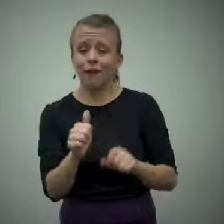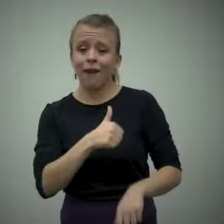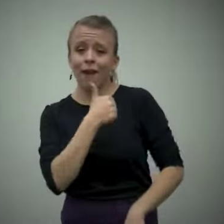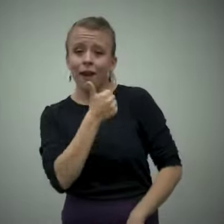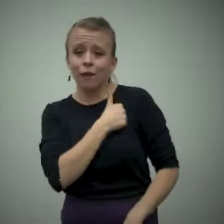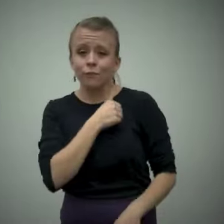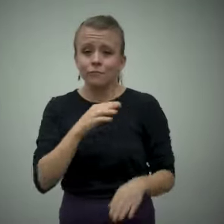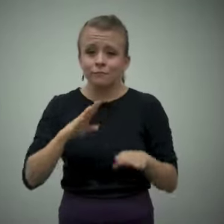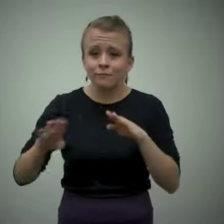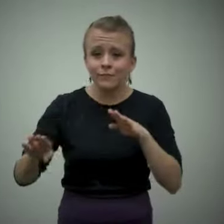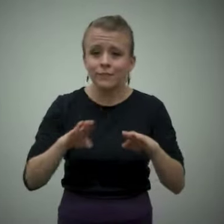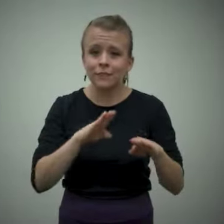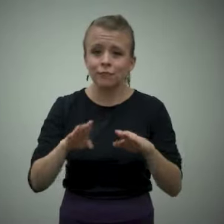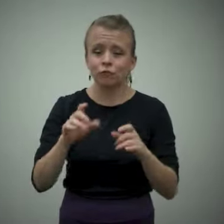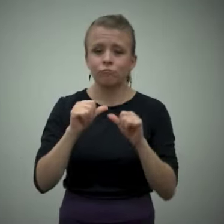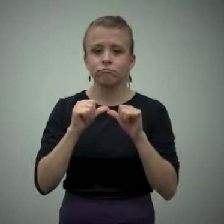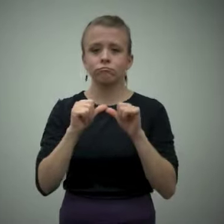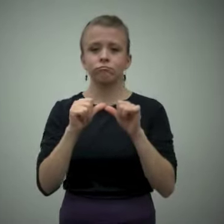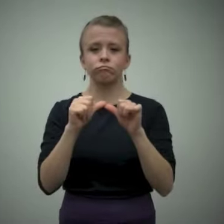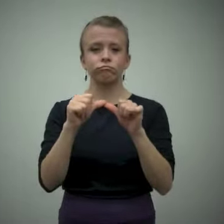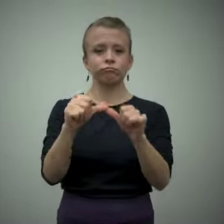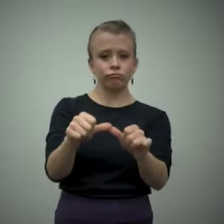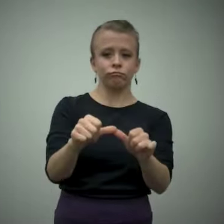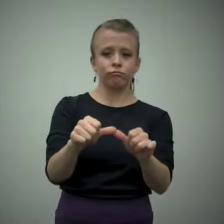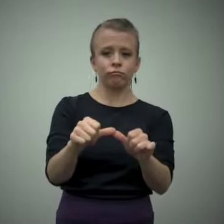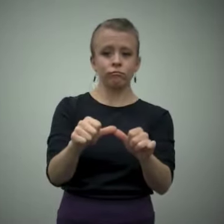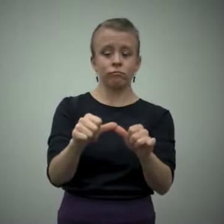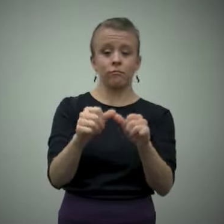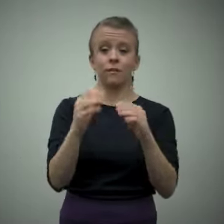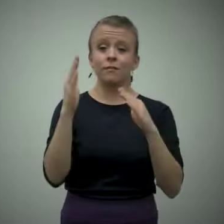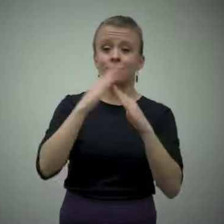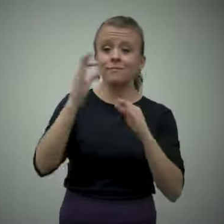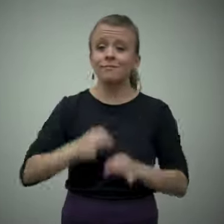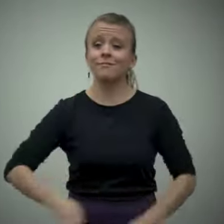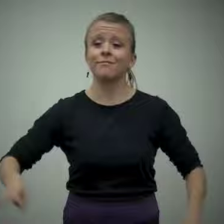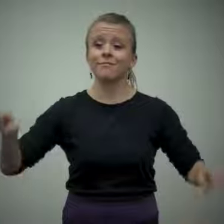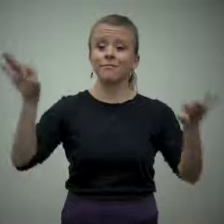hurt us, develop alternatives, and continue to thrive in our profession.